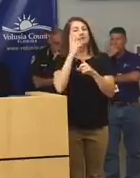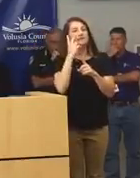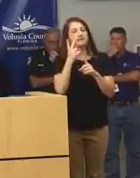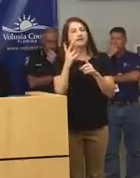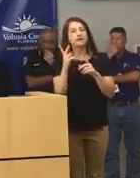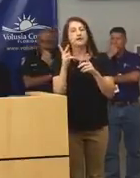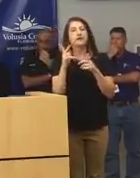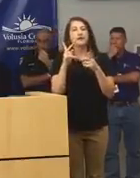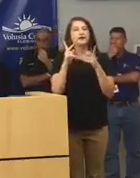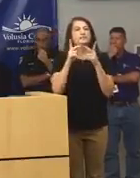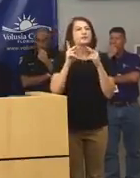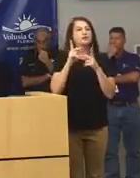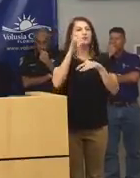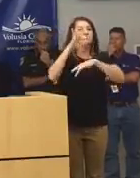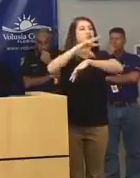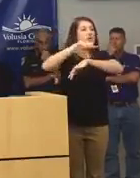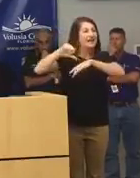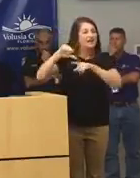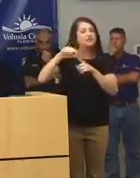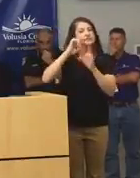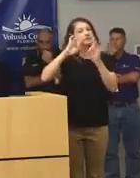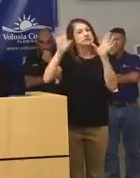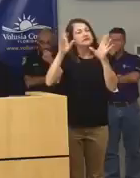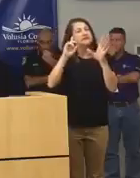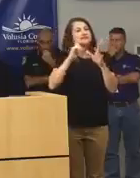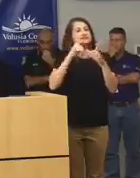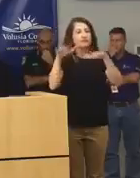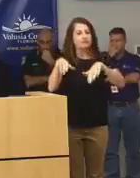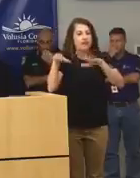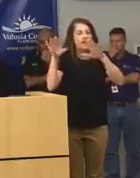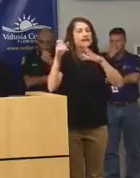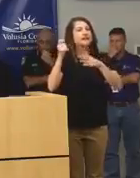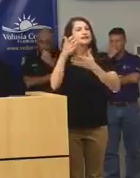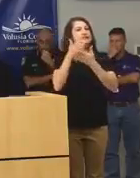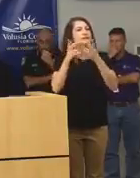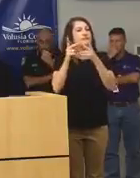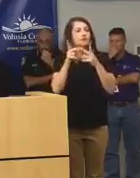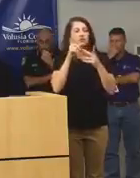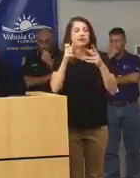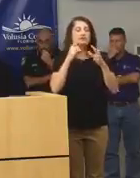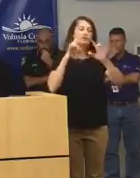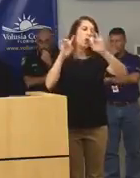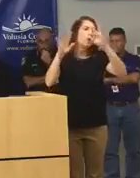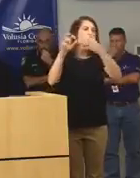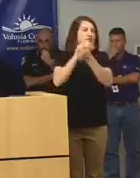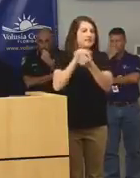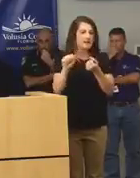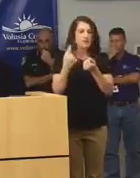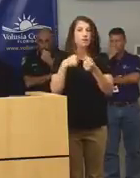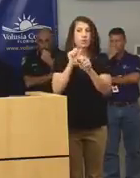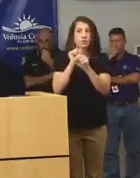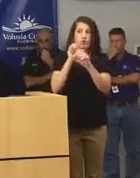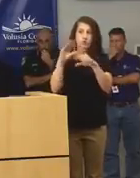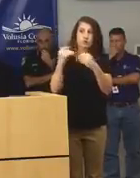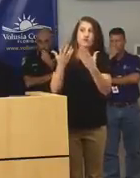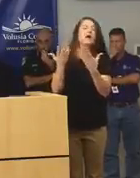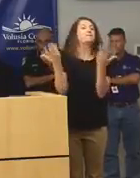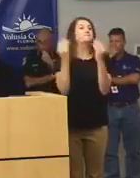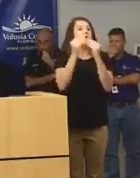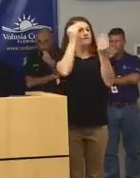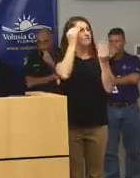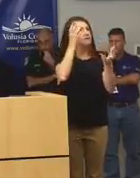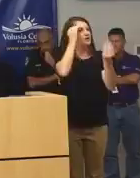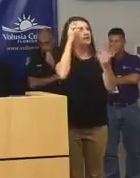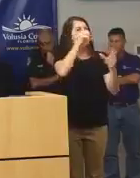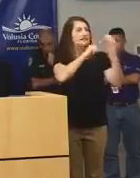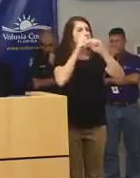for areas impacted by tornadoes, severe flooding, and portions that have severe damage. We'll be working to provide updated estimates